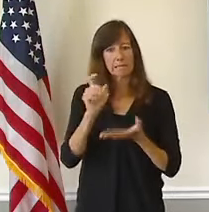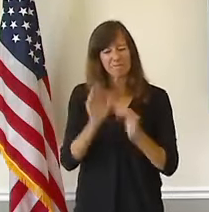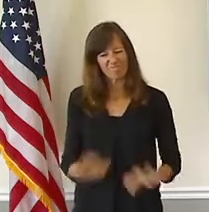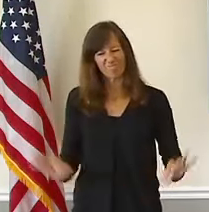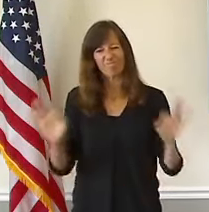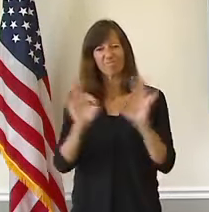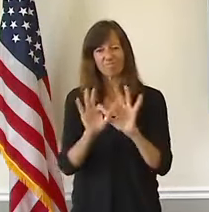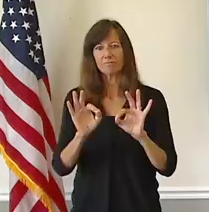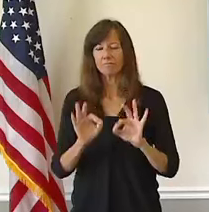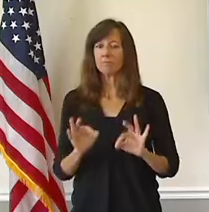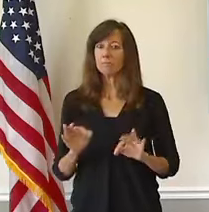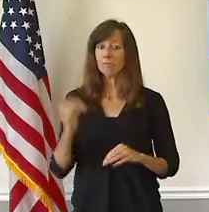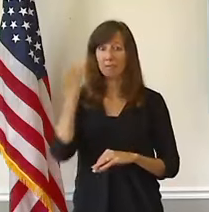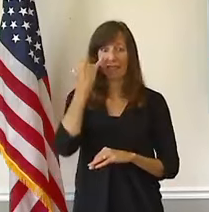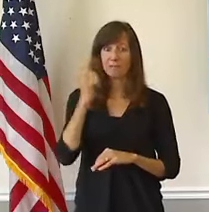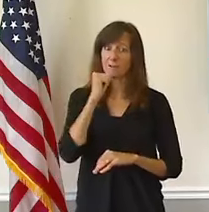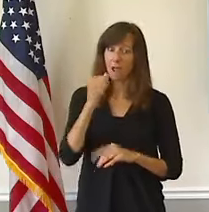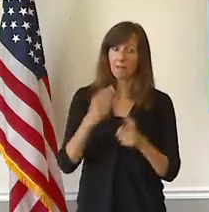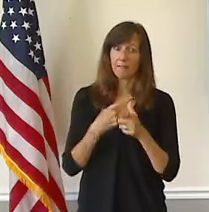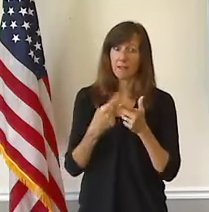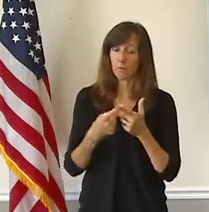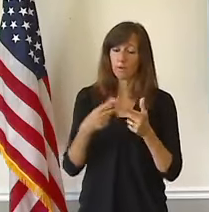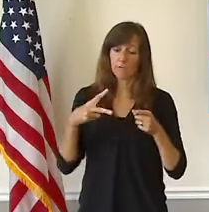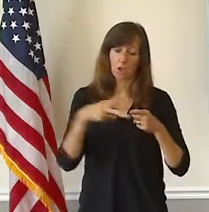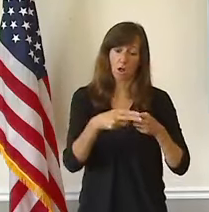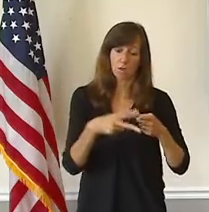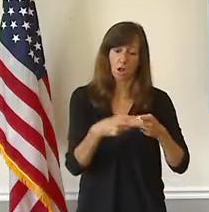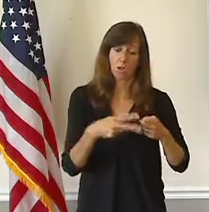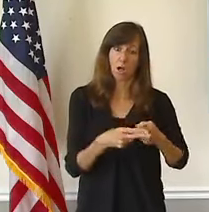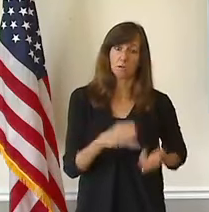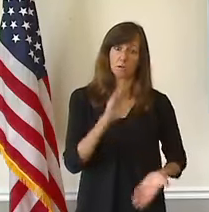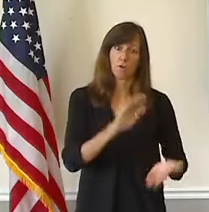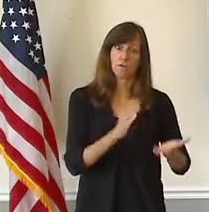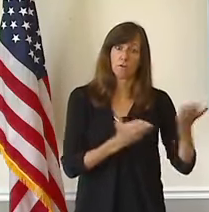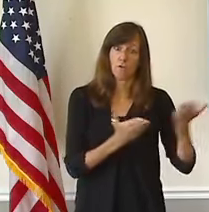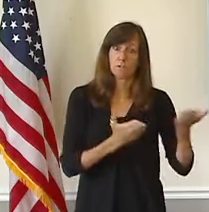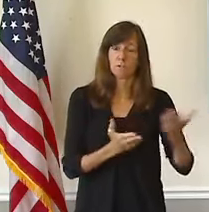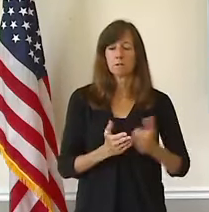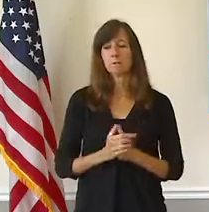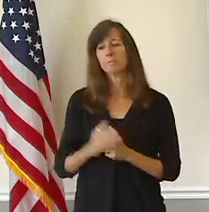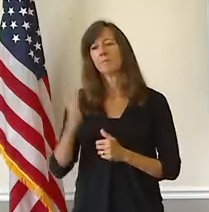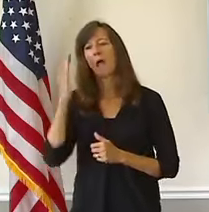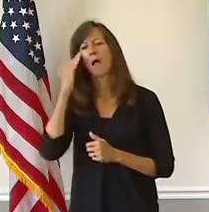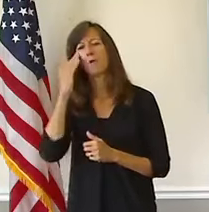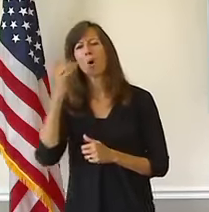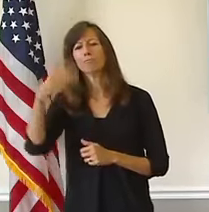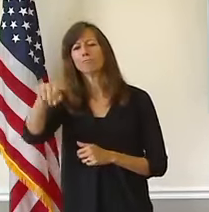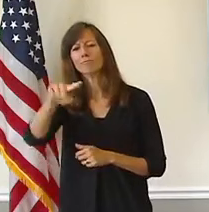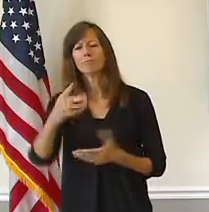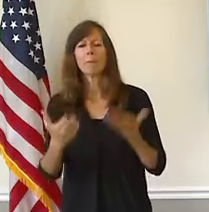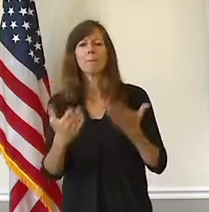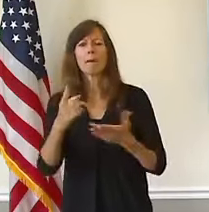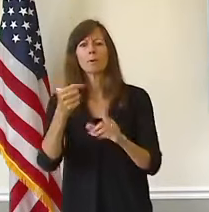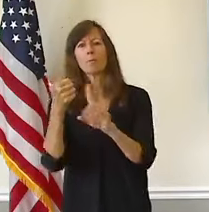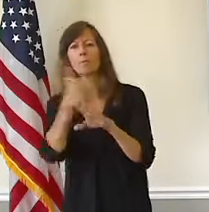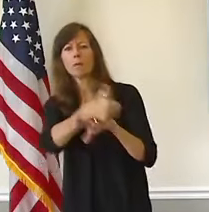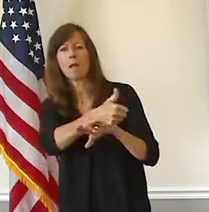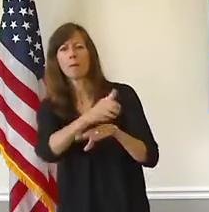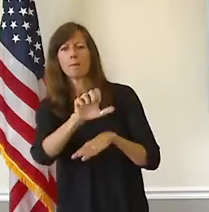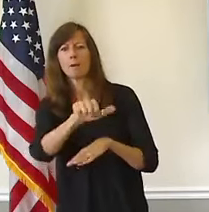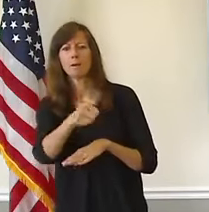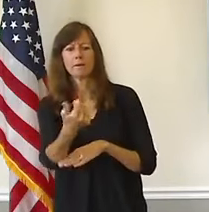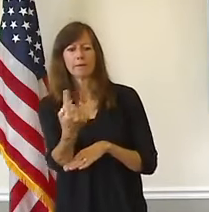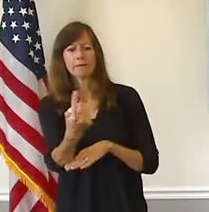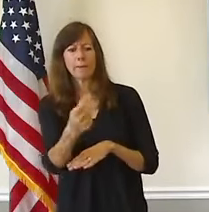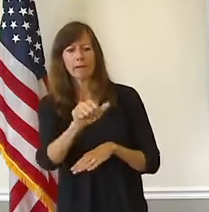offer to you that I understand the frustration. I understand why it's easier just to blame somebody else. But we are not looking for a bailout. I'm not asking